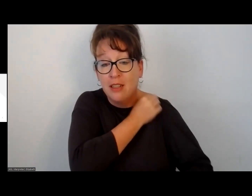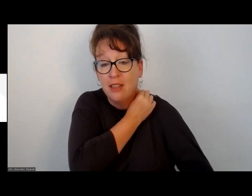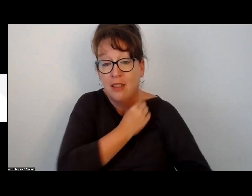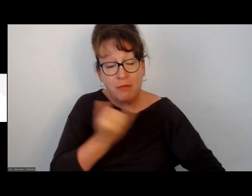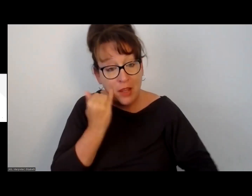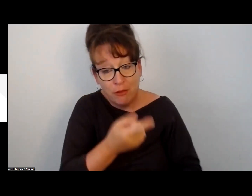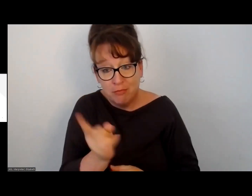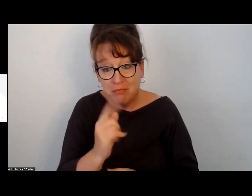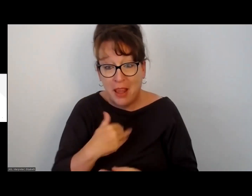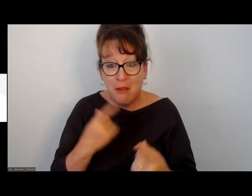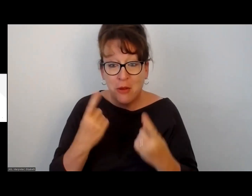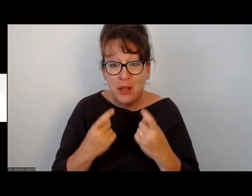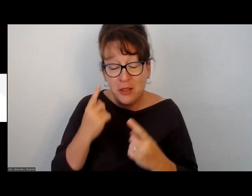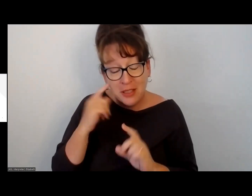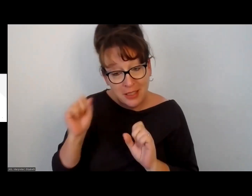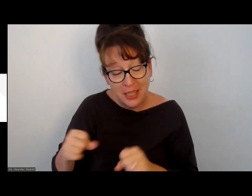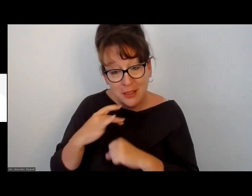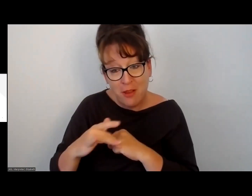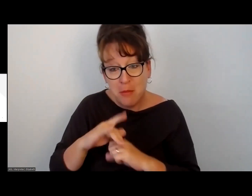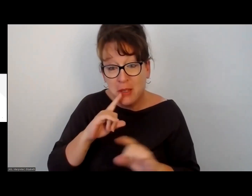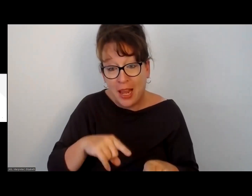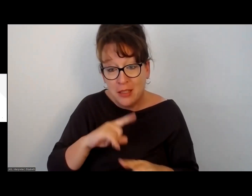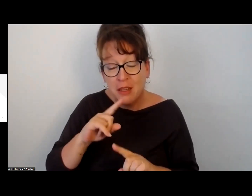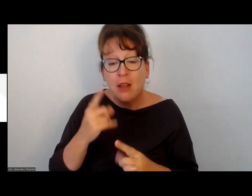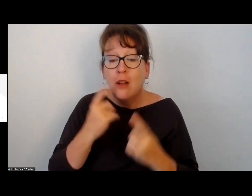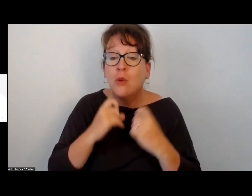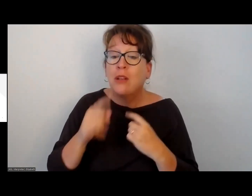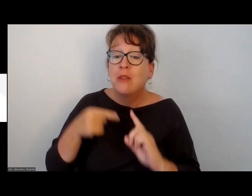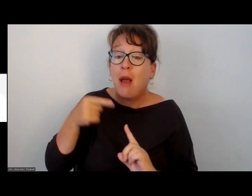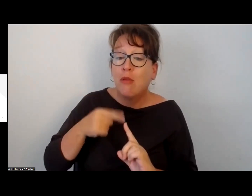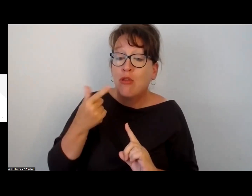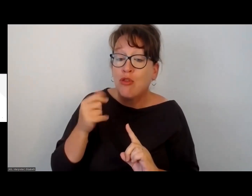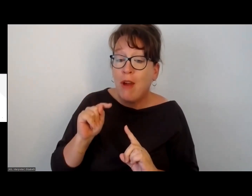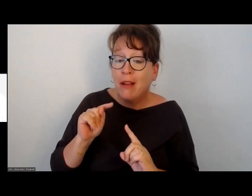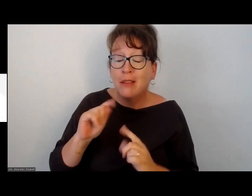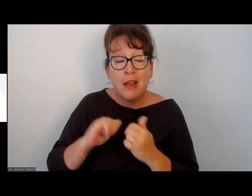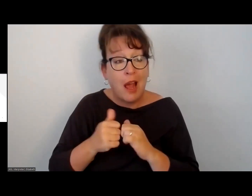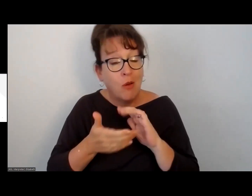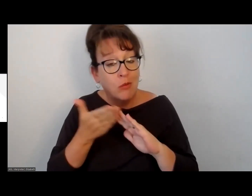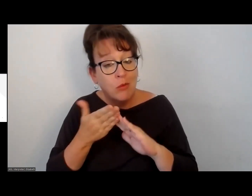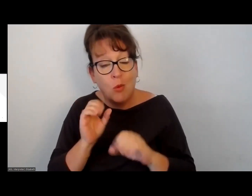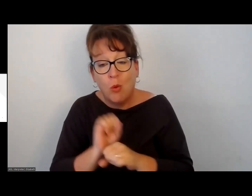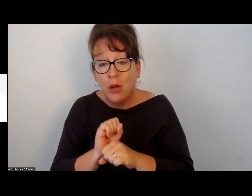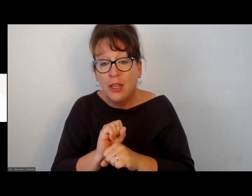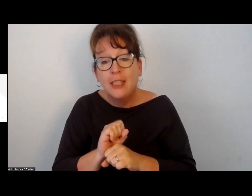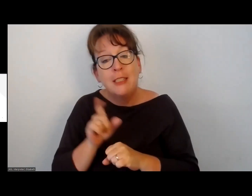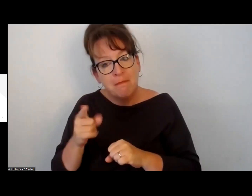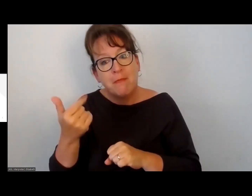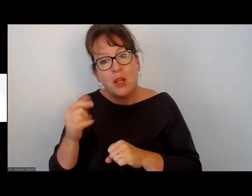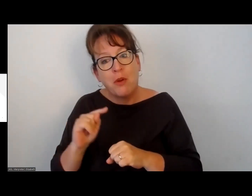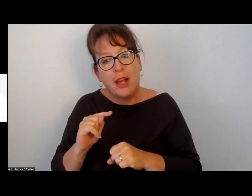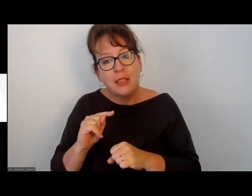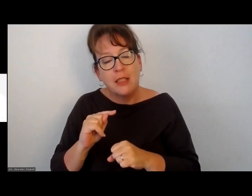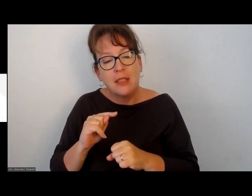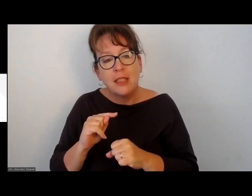have questions, for him to really answer questions about the grant and how it will work. And it is a pretty significant amount of dollars, and so we